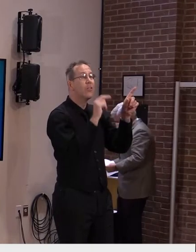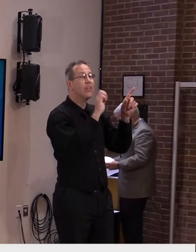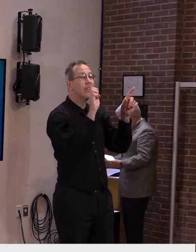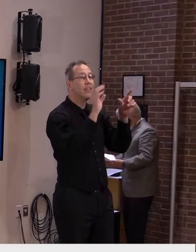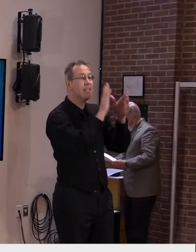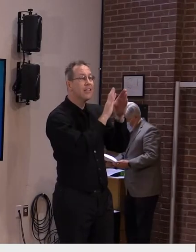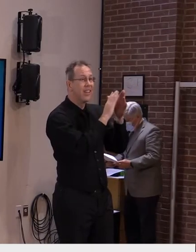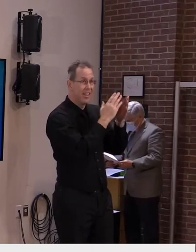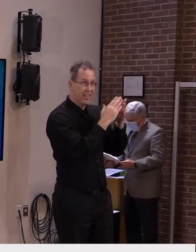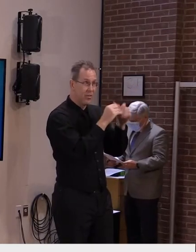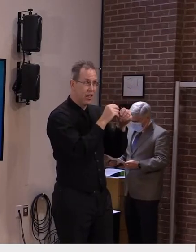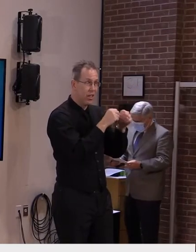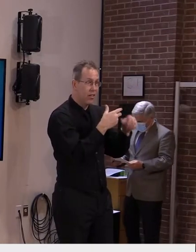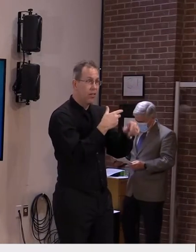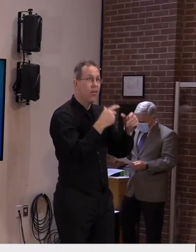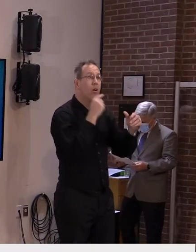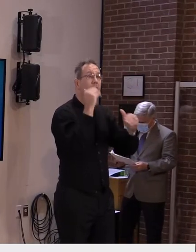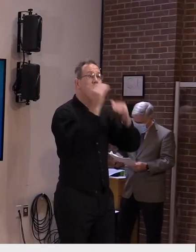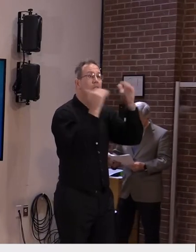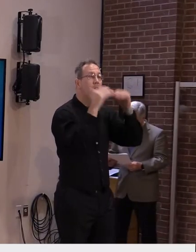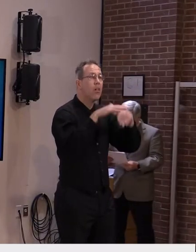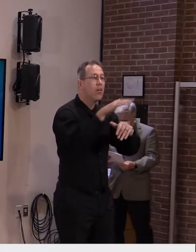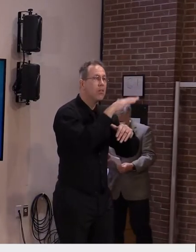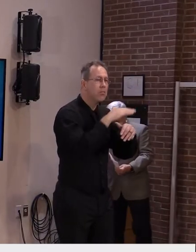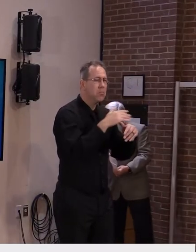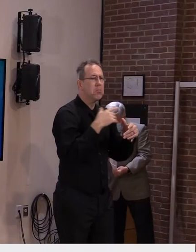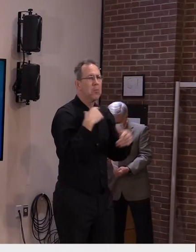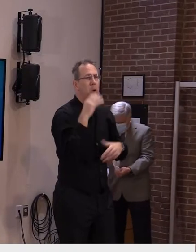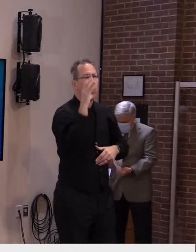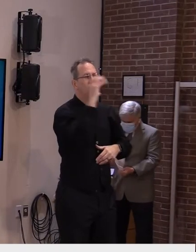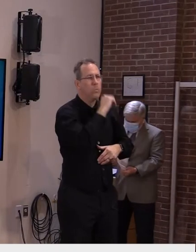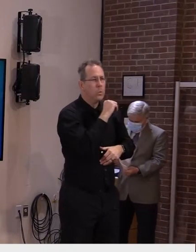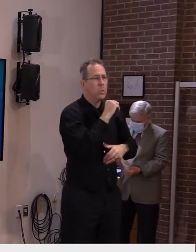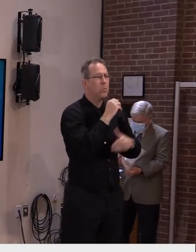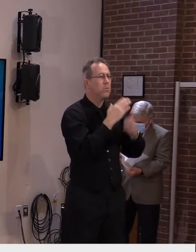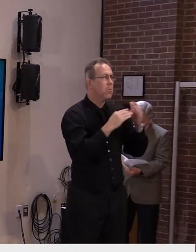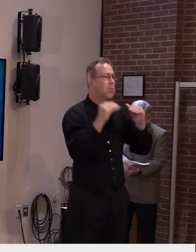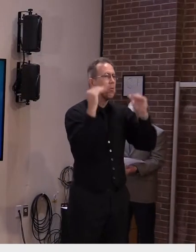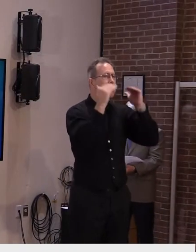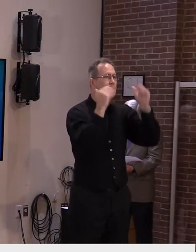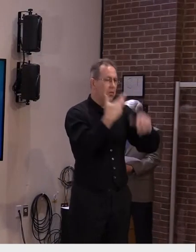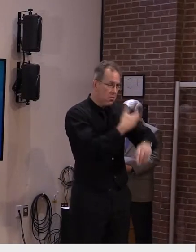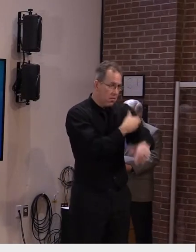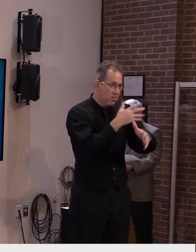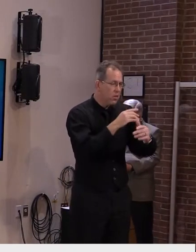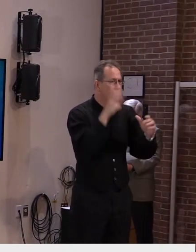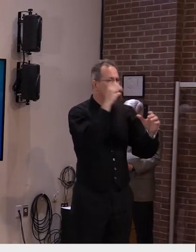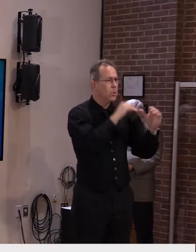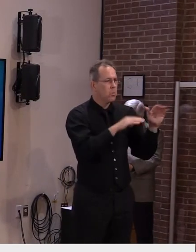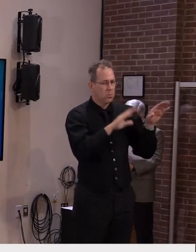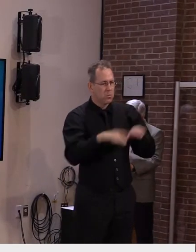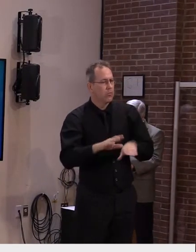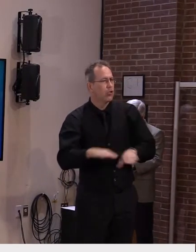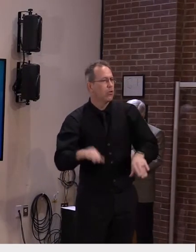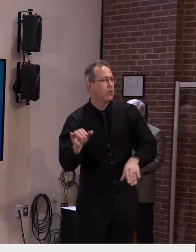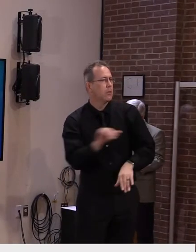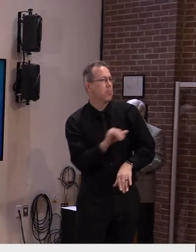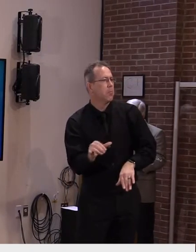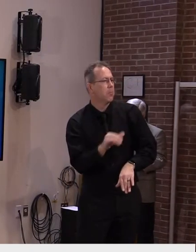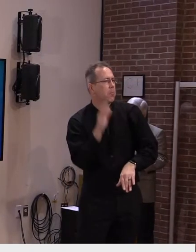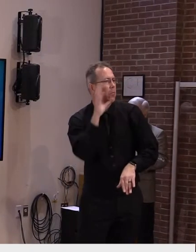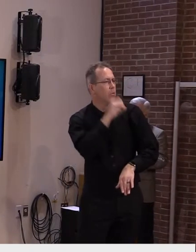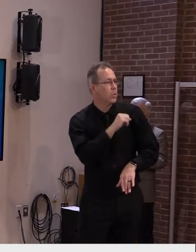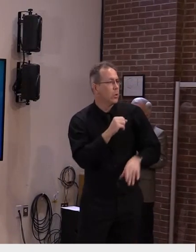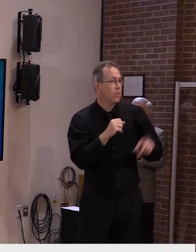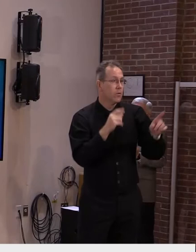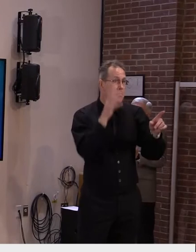population. So I wouldn't be surprised if the children of adults who chose to get vaccinated were vaccinated, and